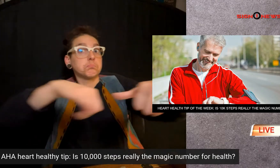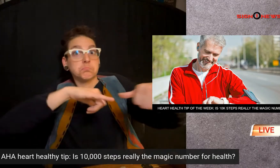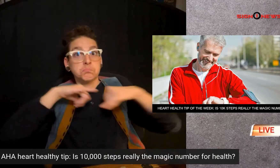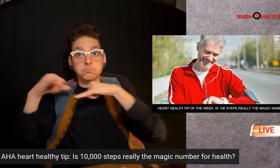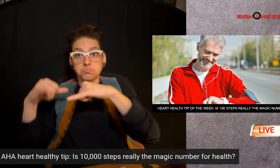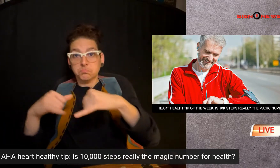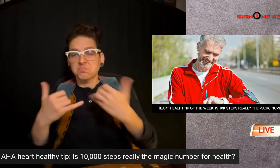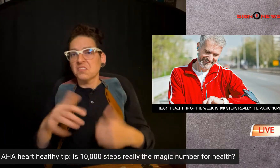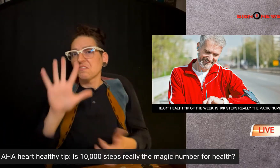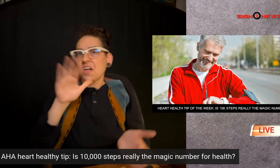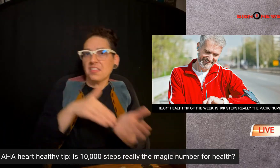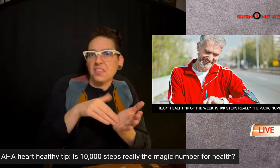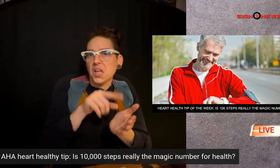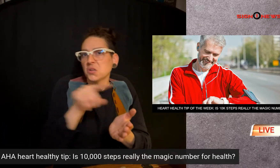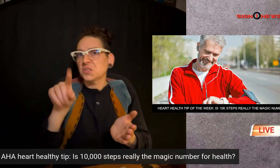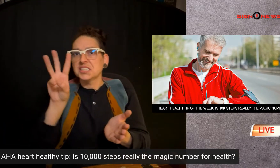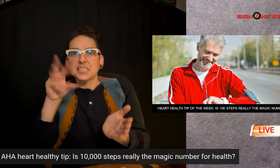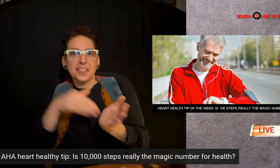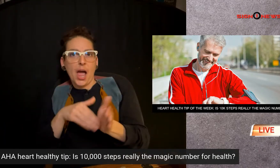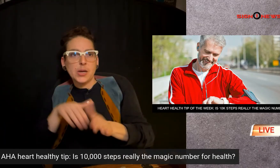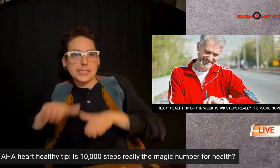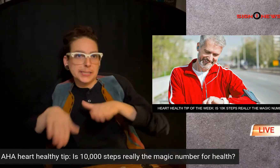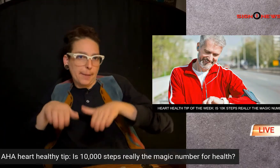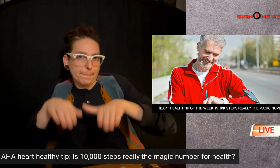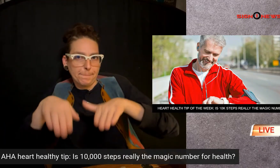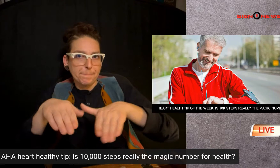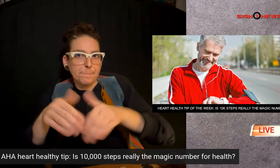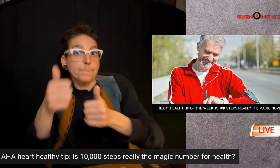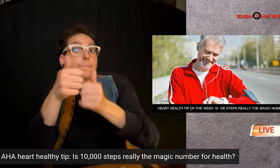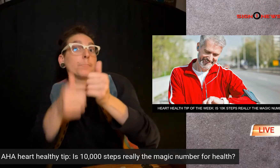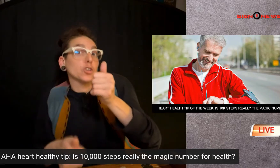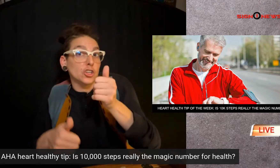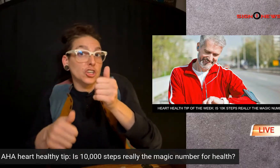10,000 steps, more like 5,000 to 6,000 steps per day.